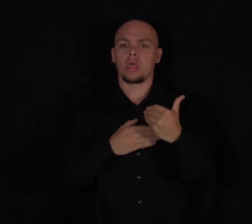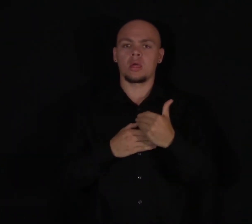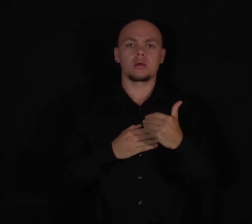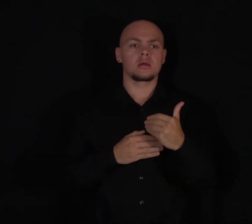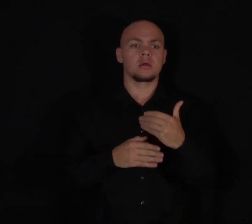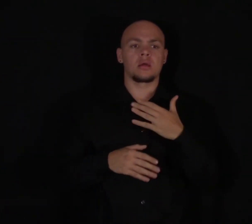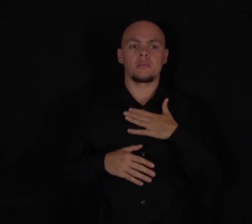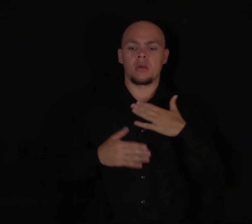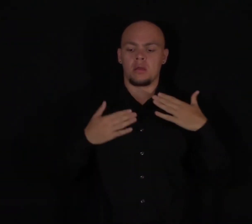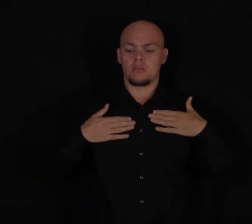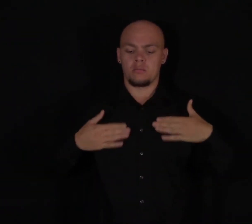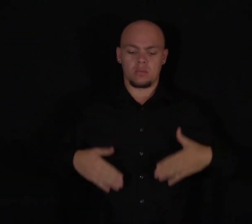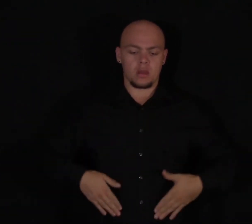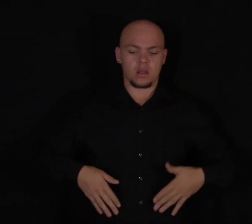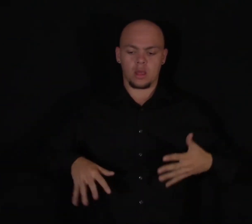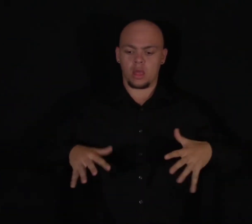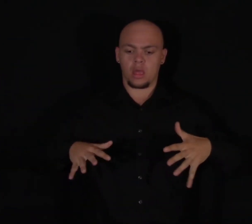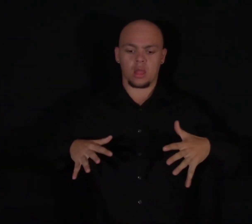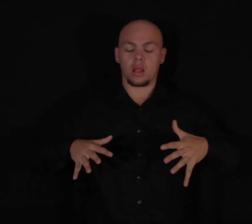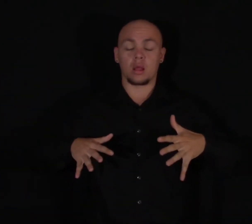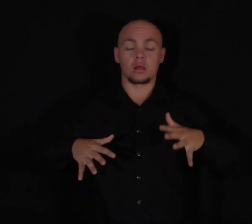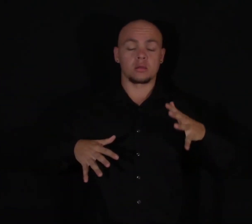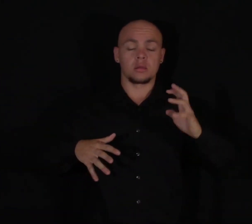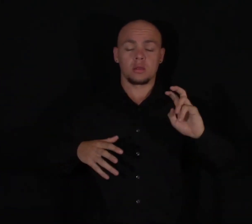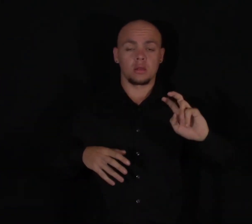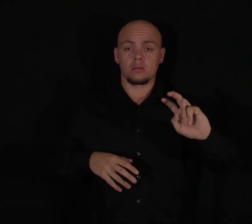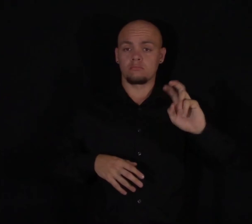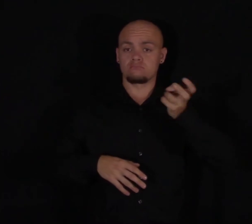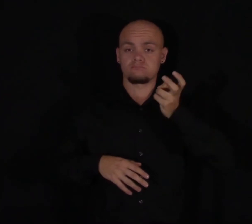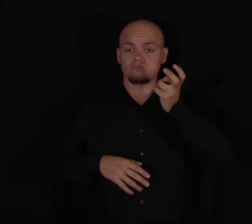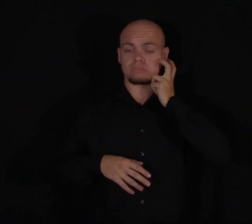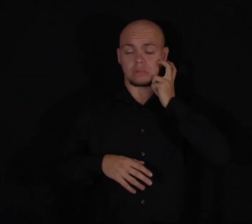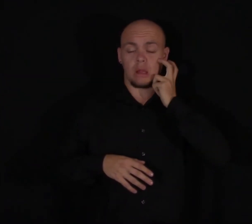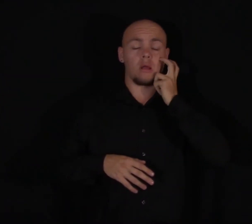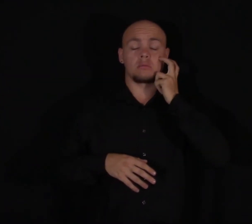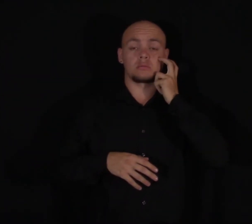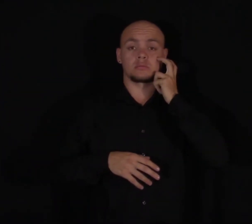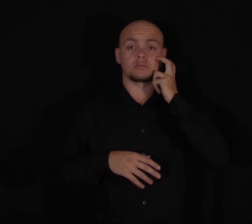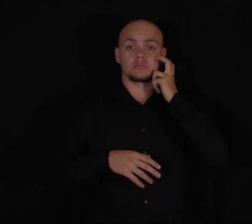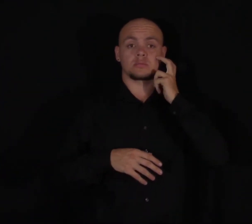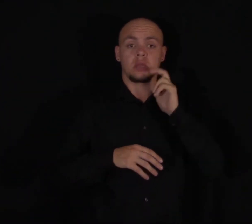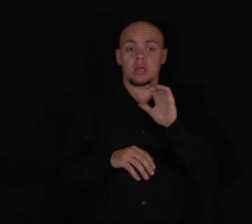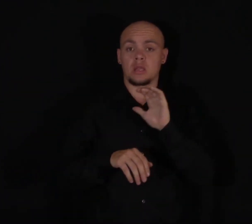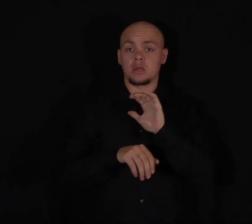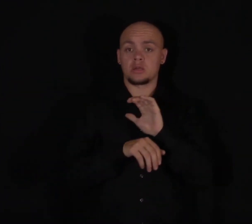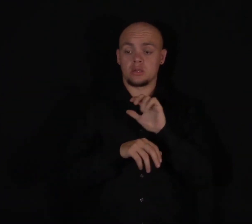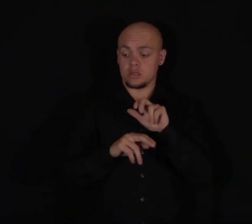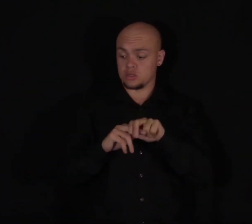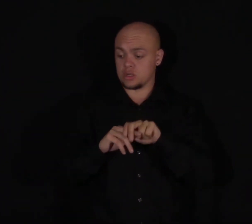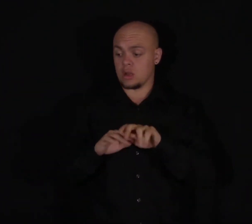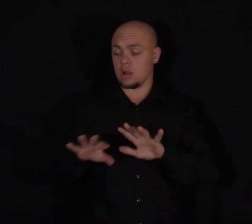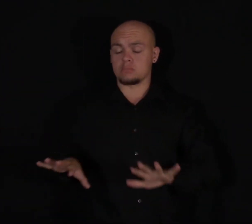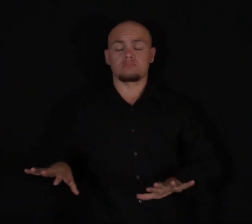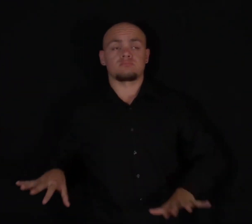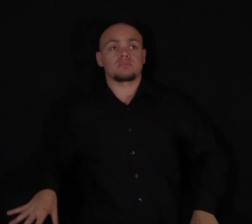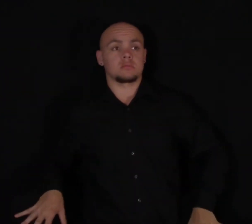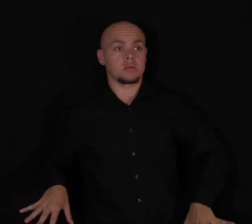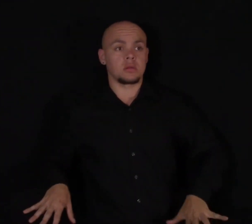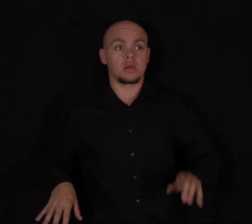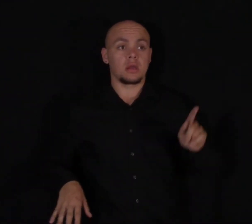and a mist came over my eyes, which obliged me to lean on a chair for support. The magistrate observed me with a